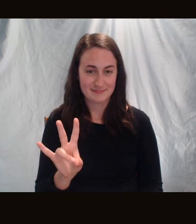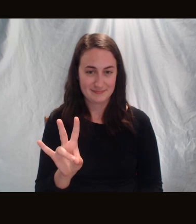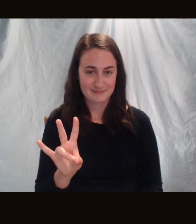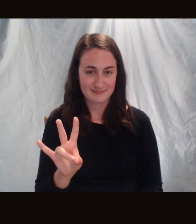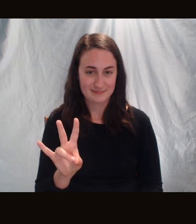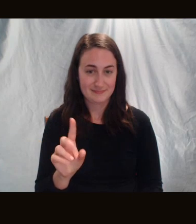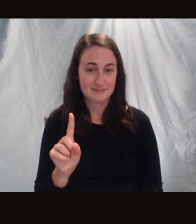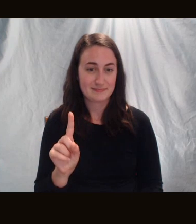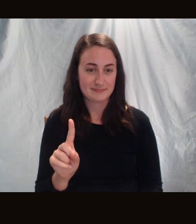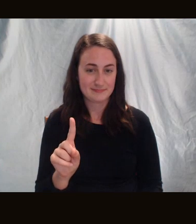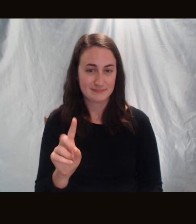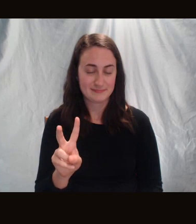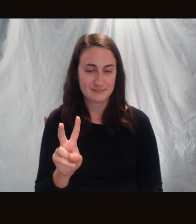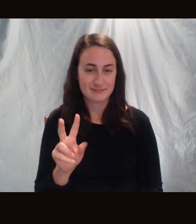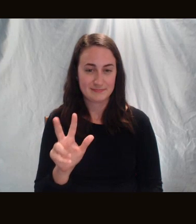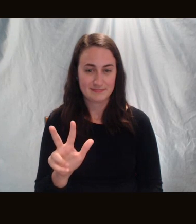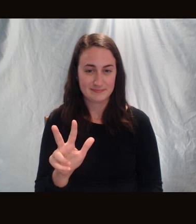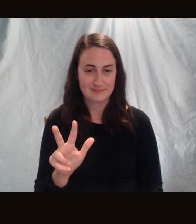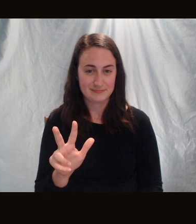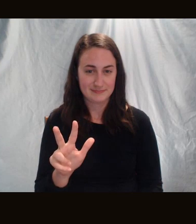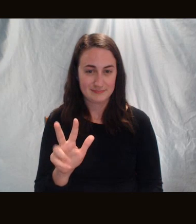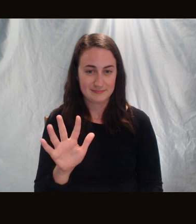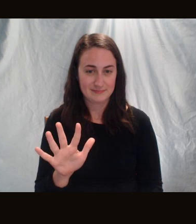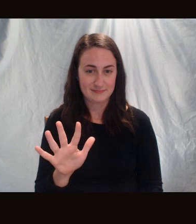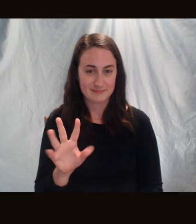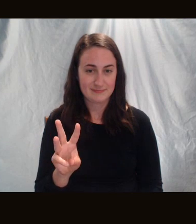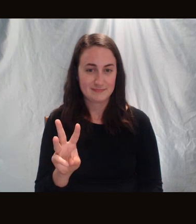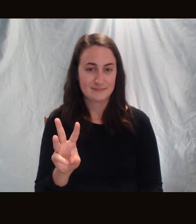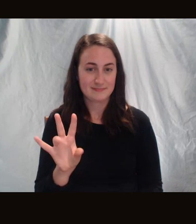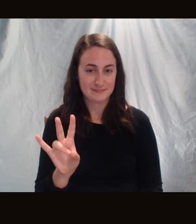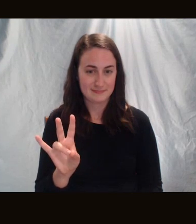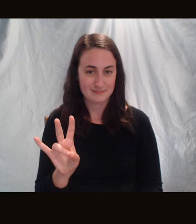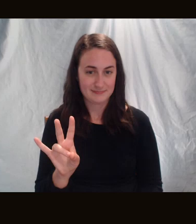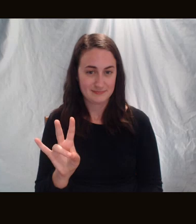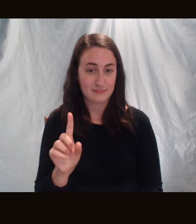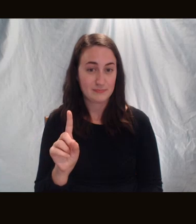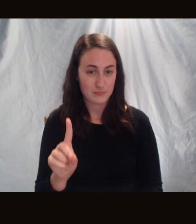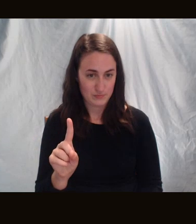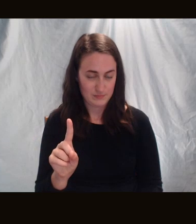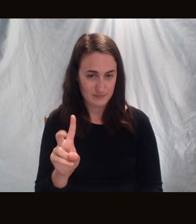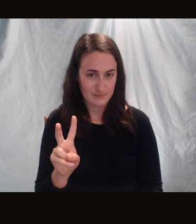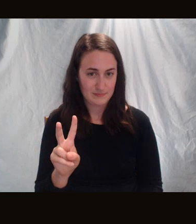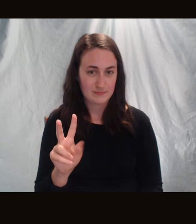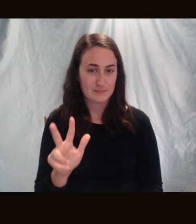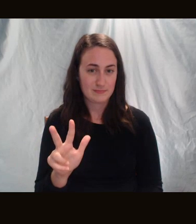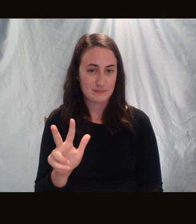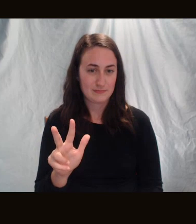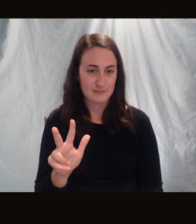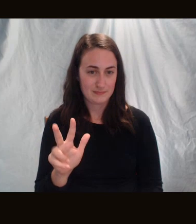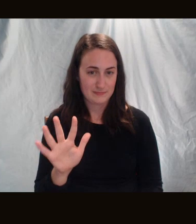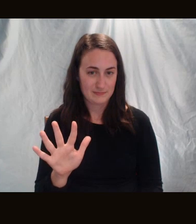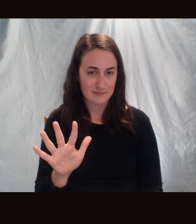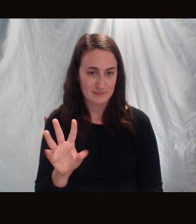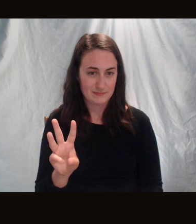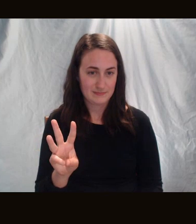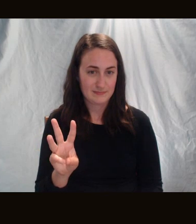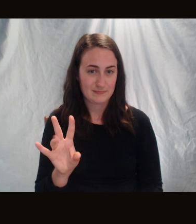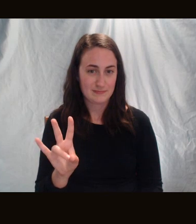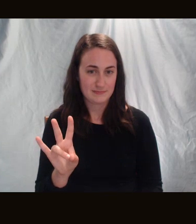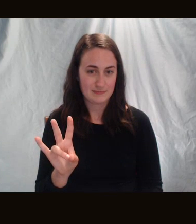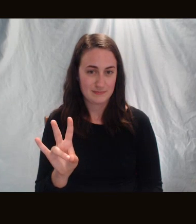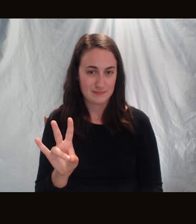the hands. 1, 2, 3. 5, 6. Catch. Under we go. 5